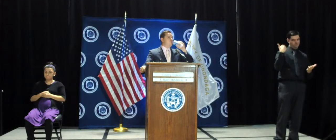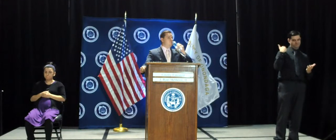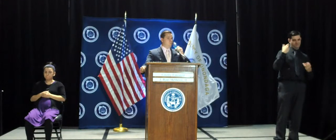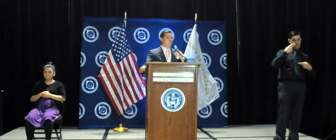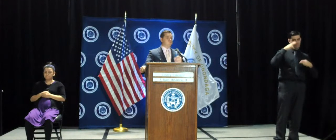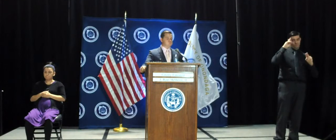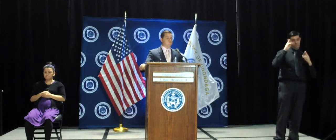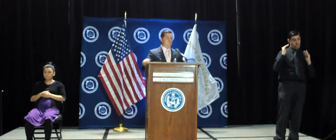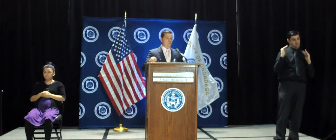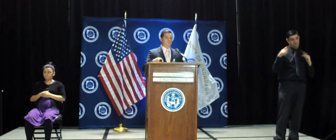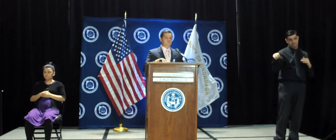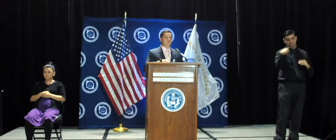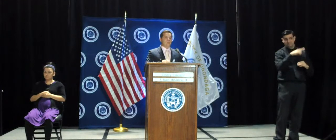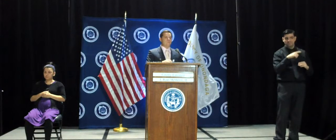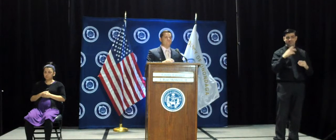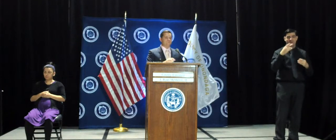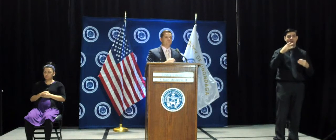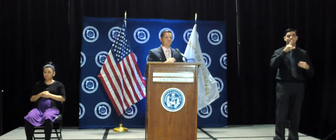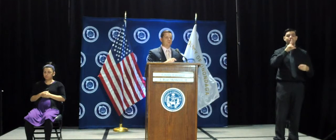Mm-hmm.